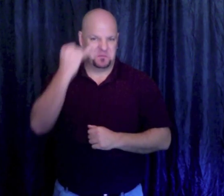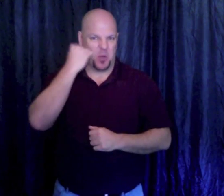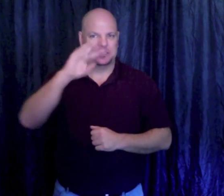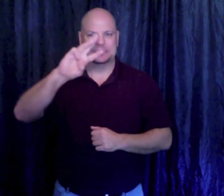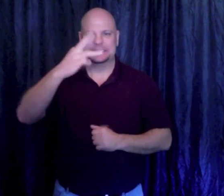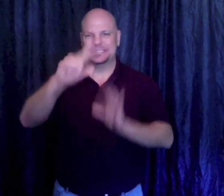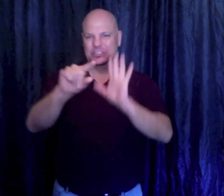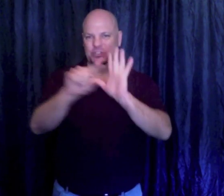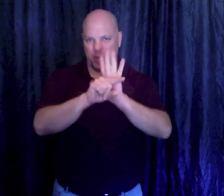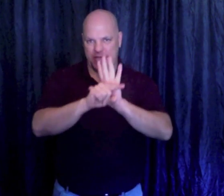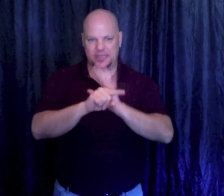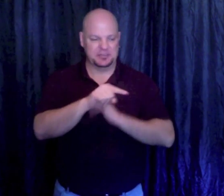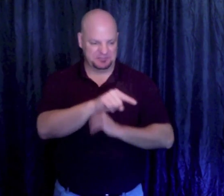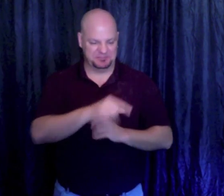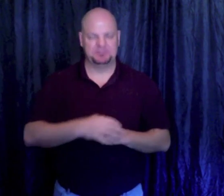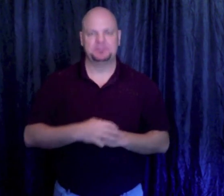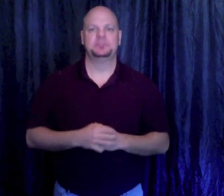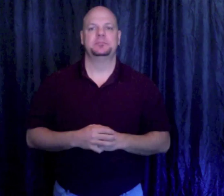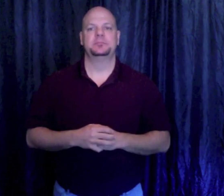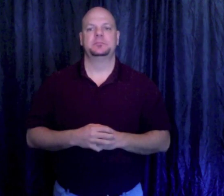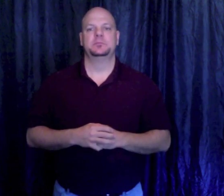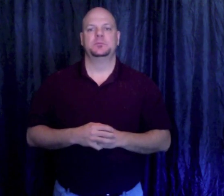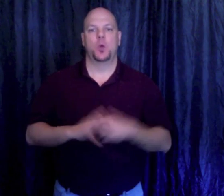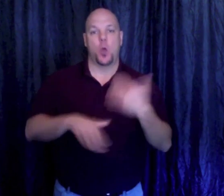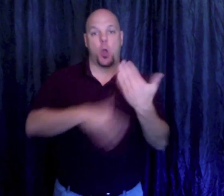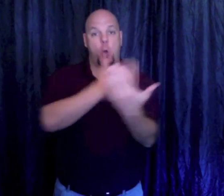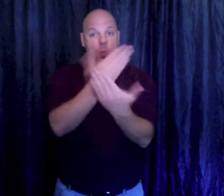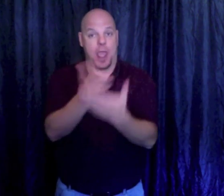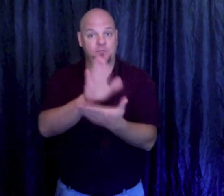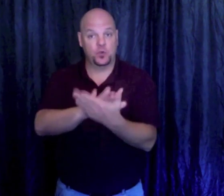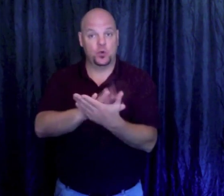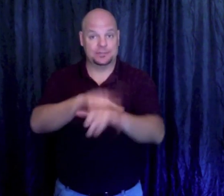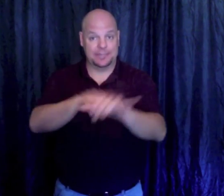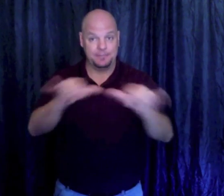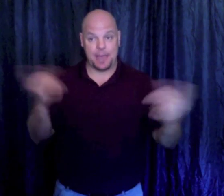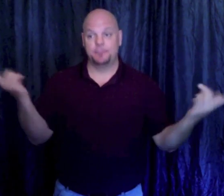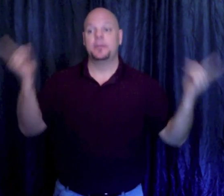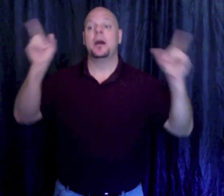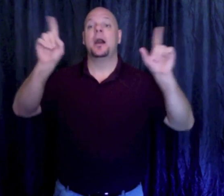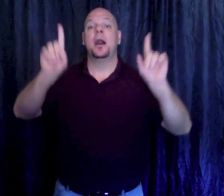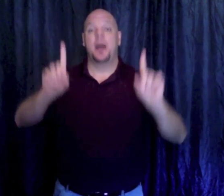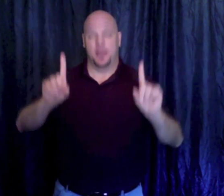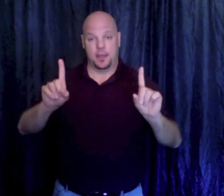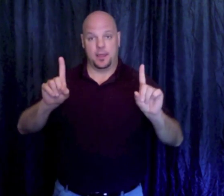You both get to the door. The question is, who goes in first?